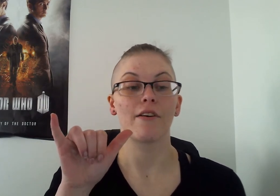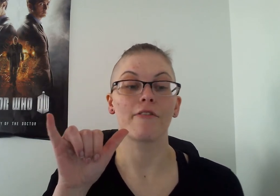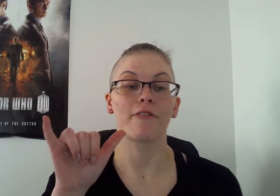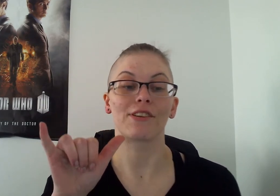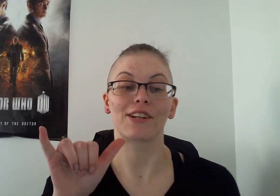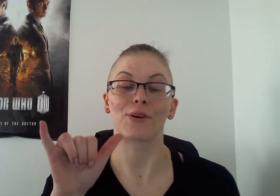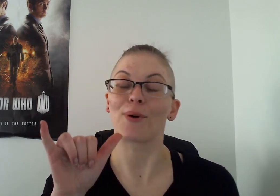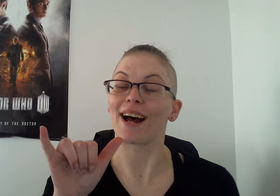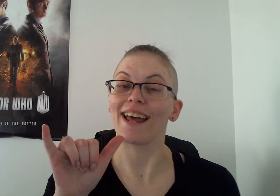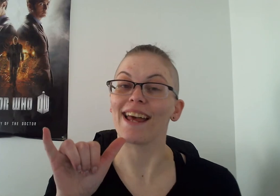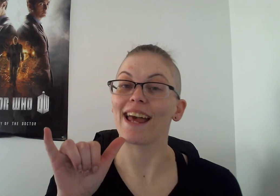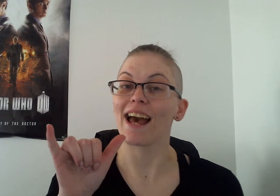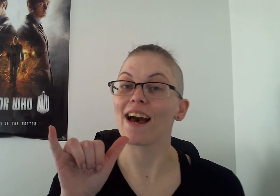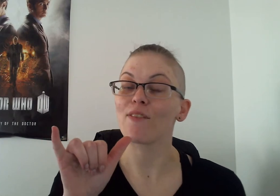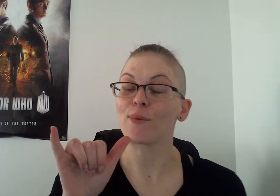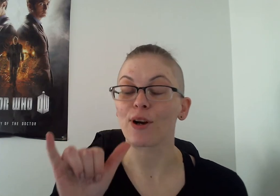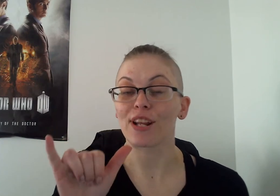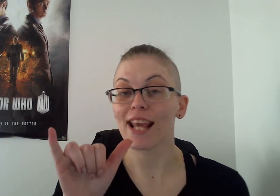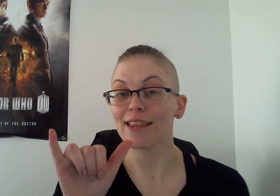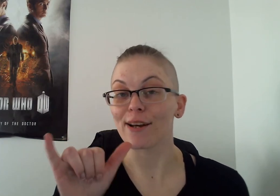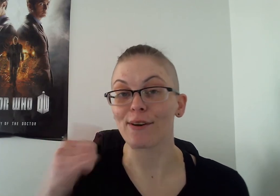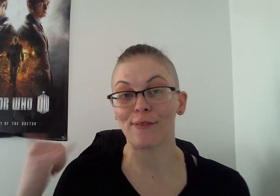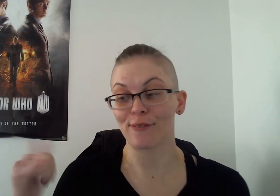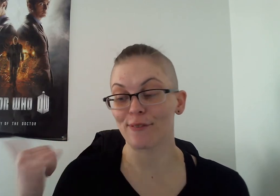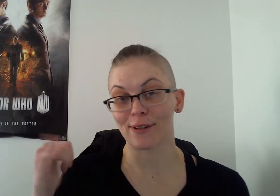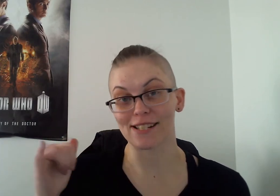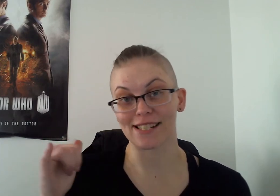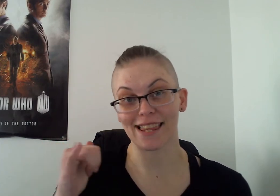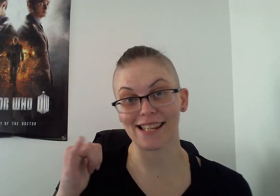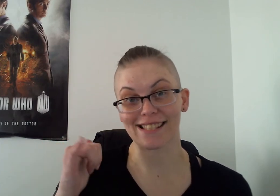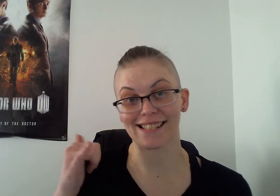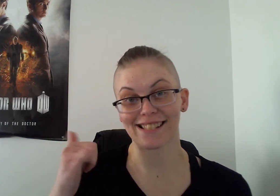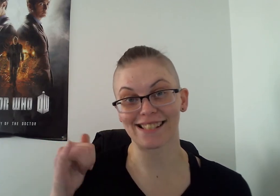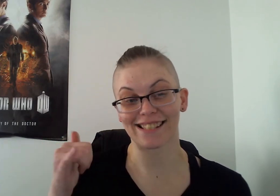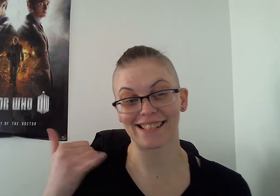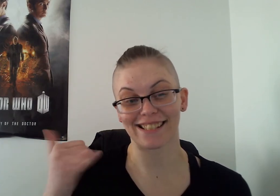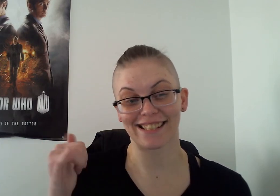For the letter Y, I have the word yellow, which is like this.